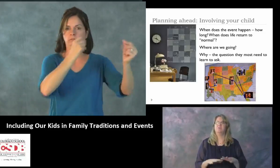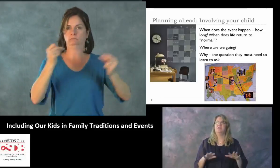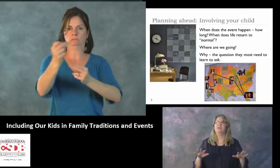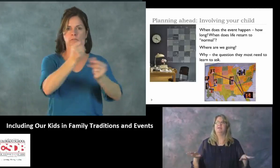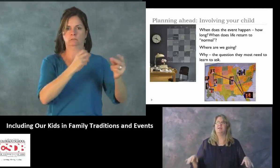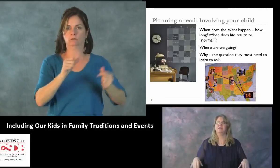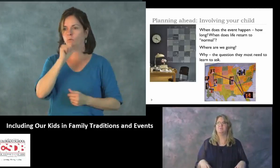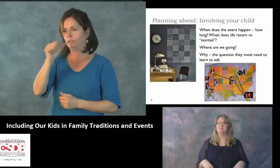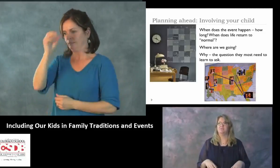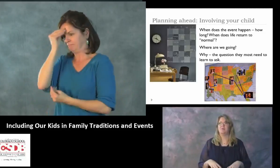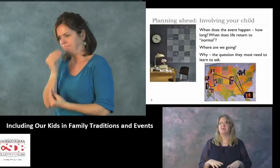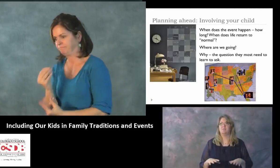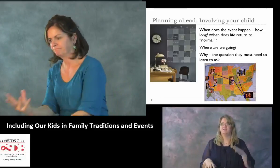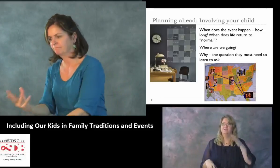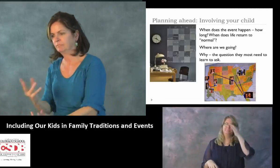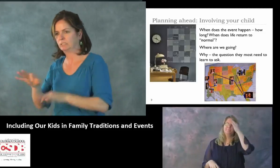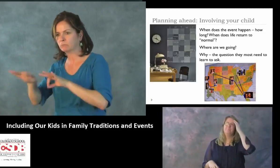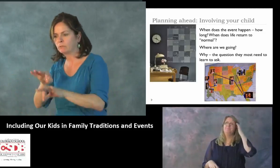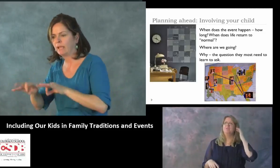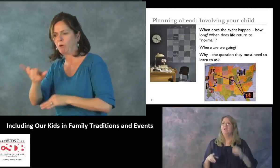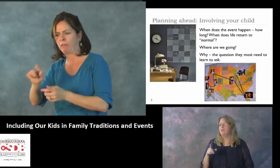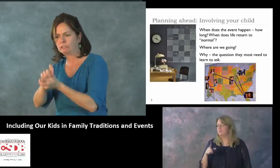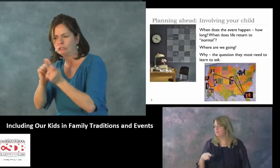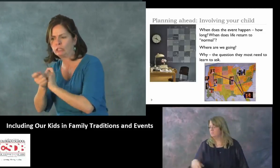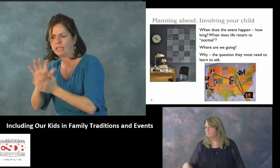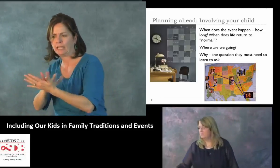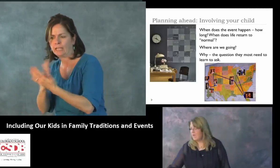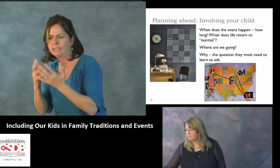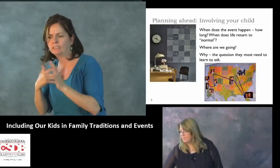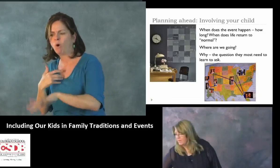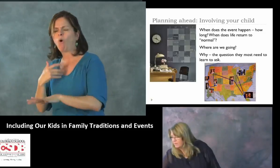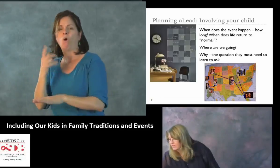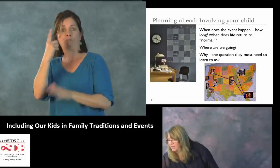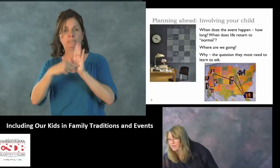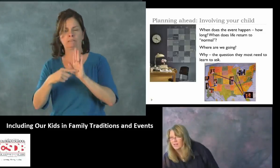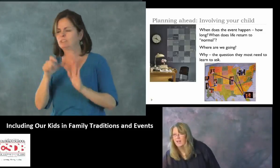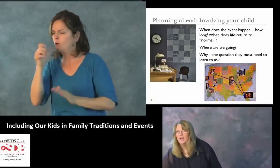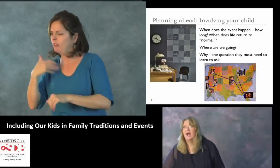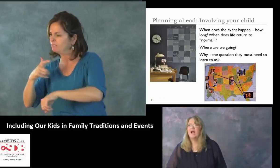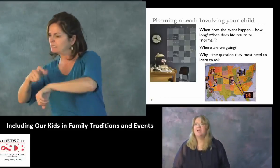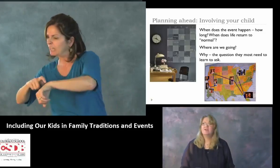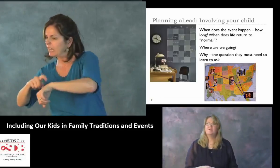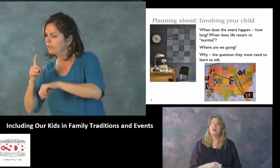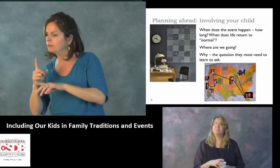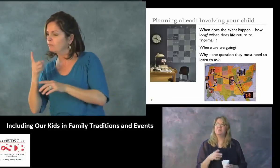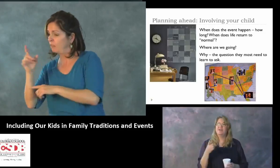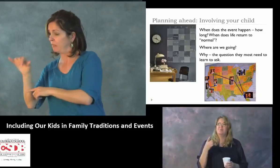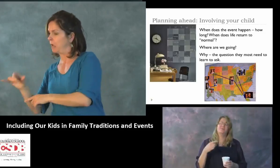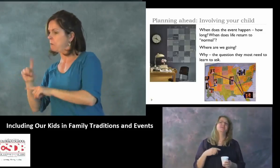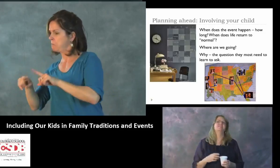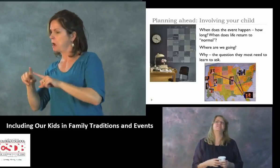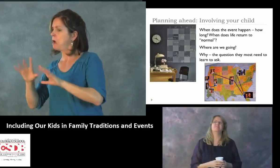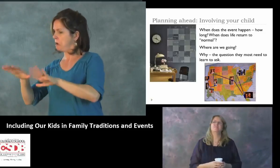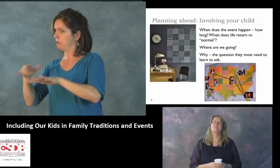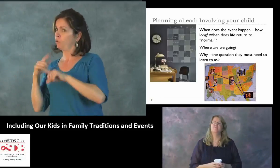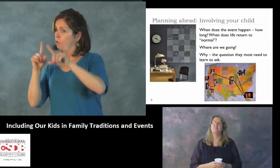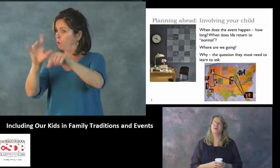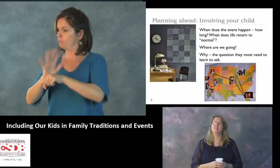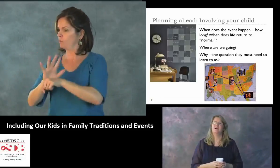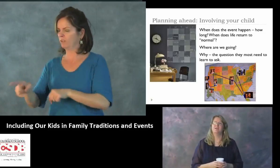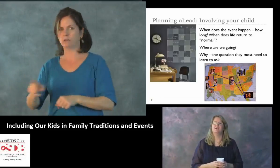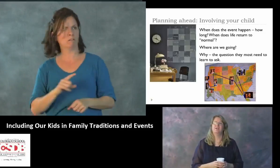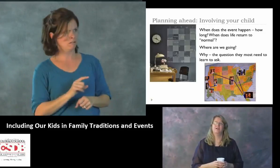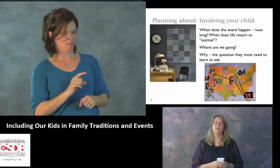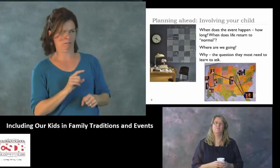you communicate that as much as possible. The map there I bring up because